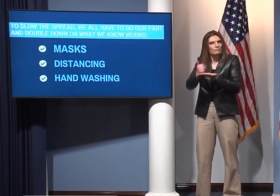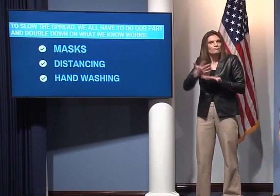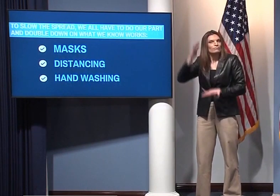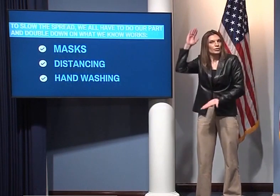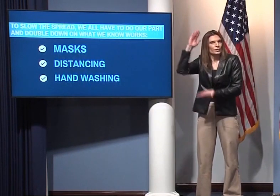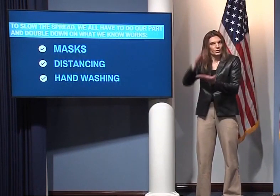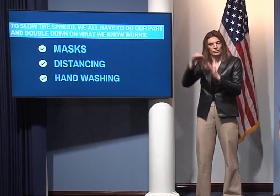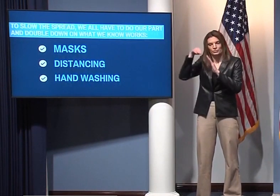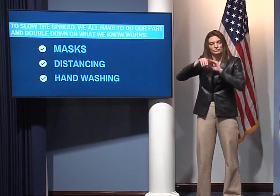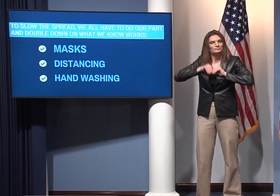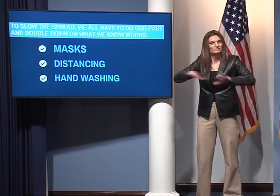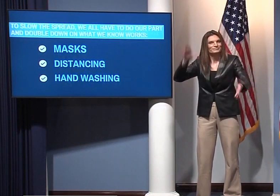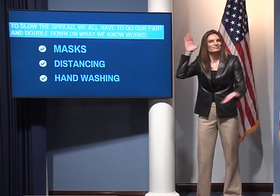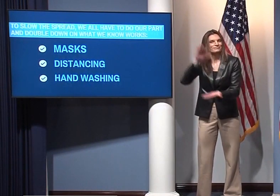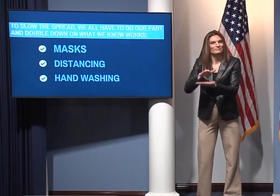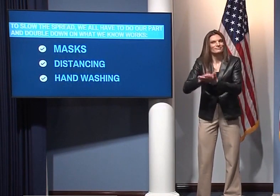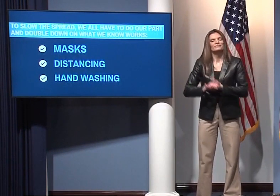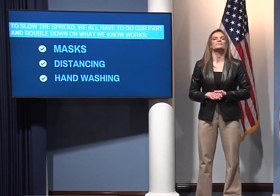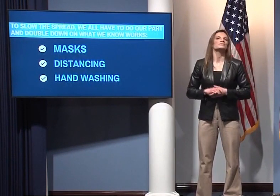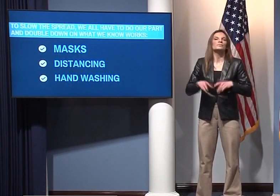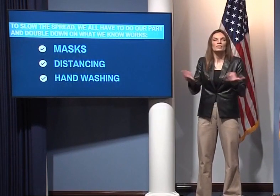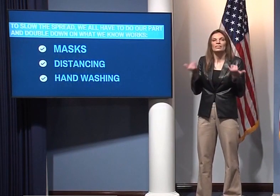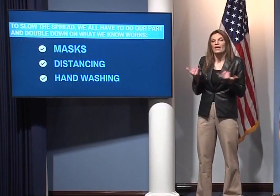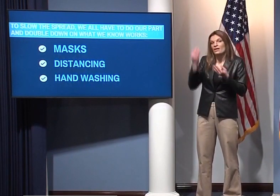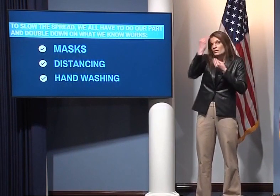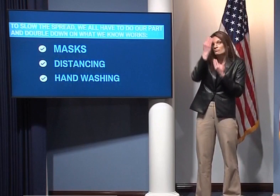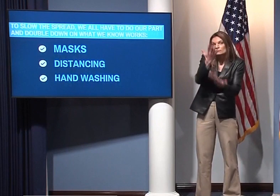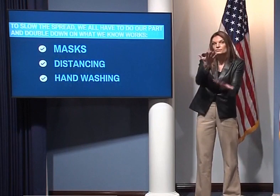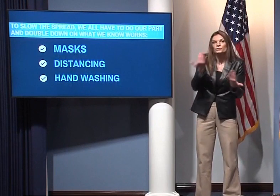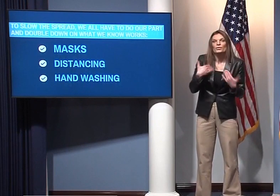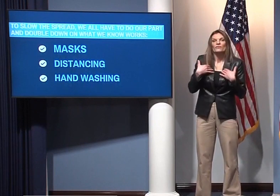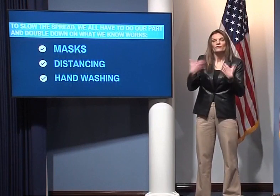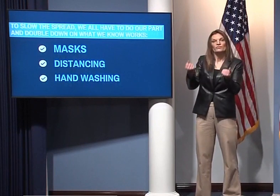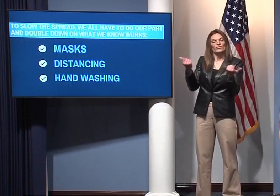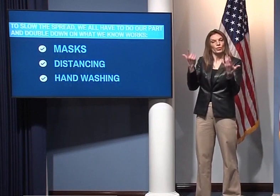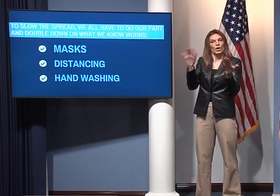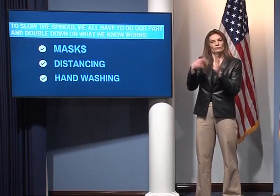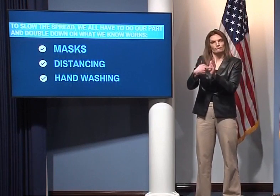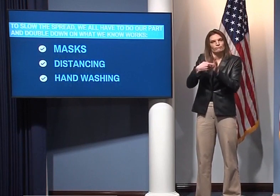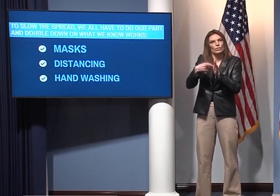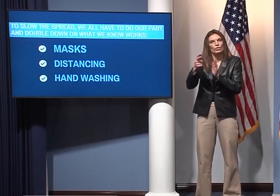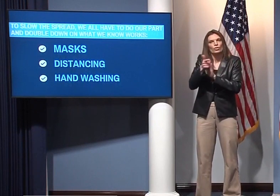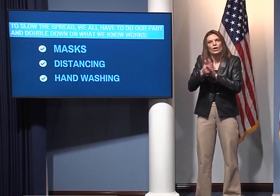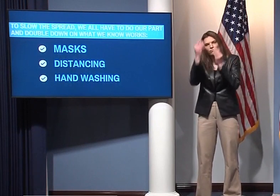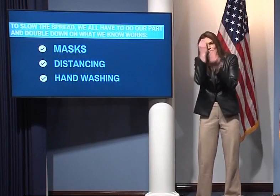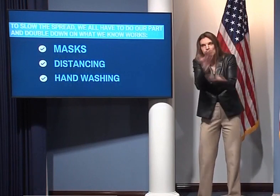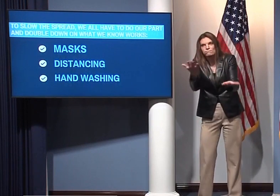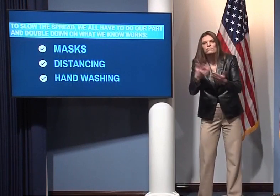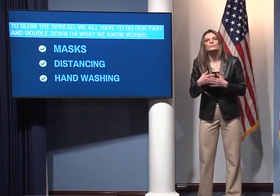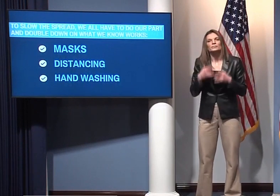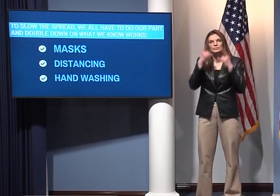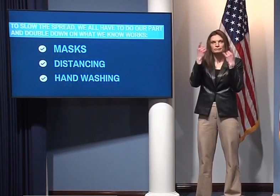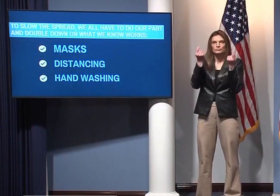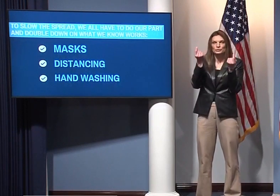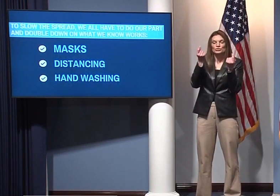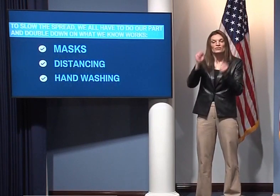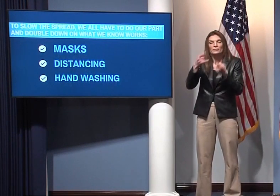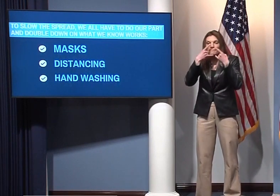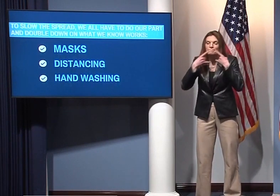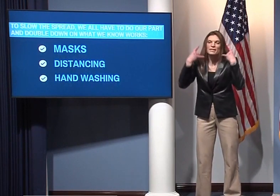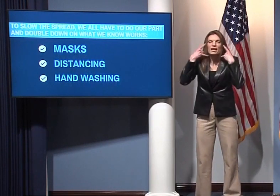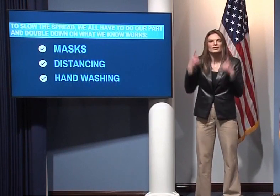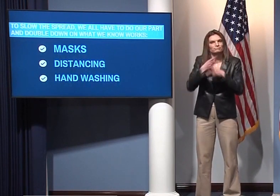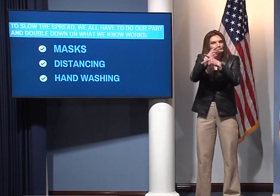COVID, including a mask mandate, capacity limits on indoor gatherings, and mandatory testing for